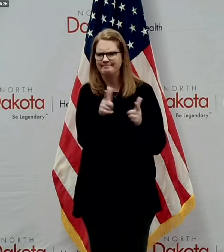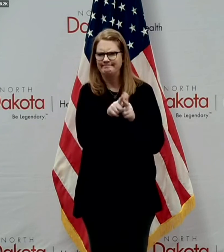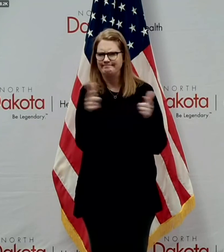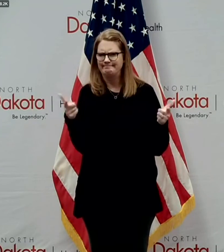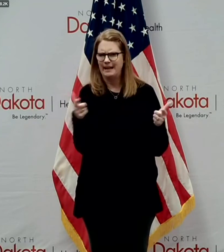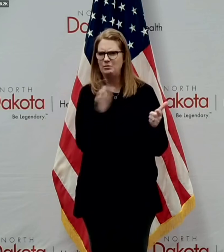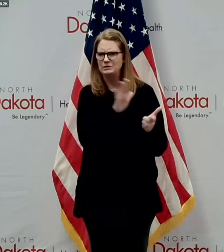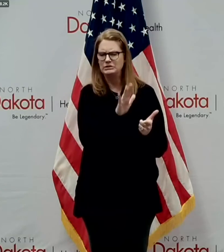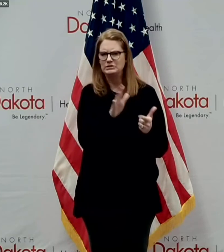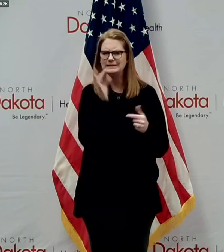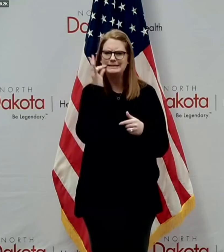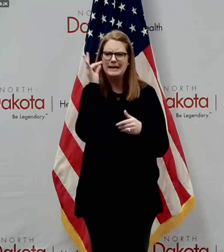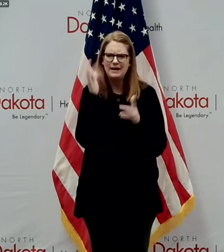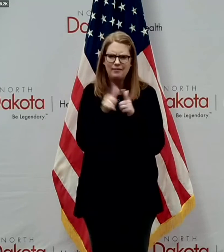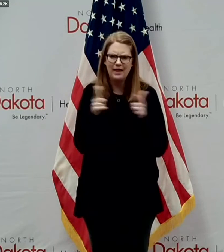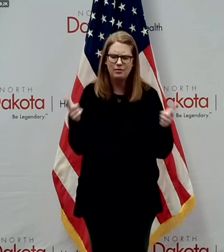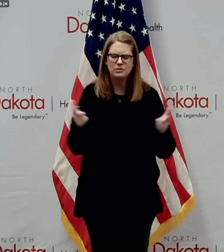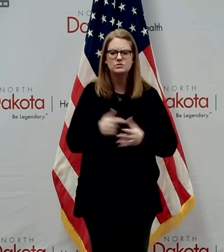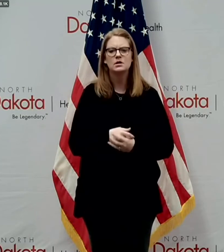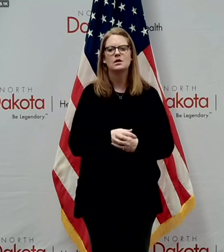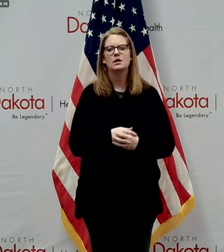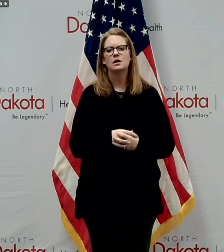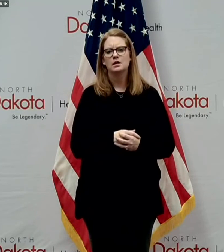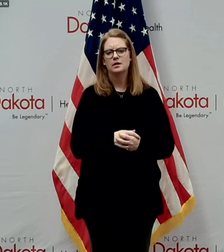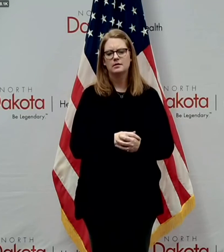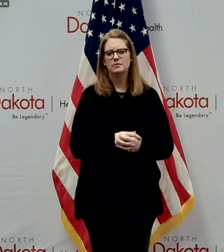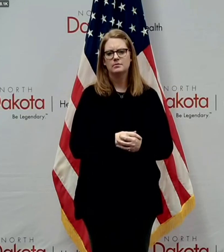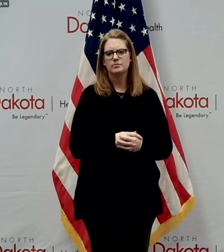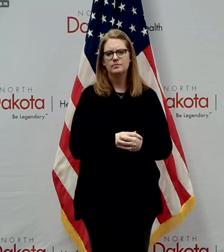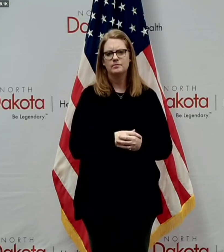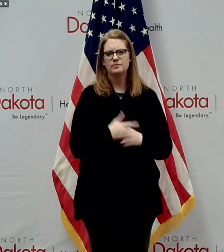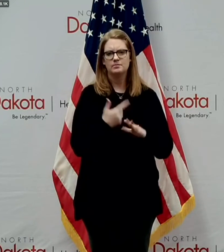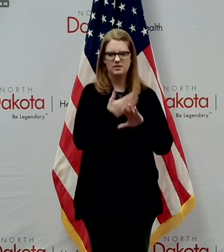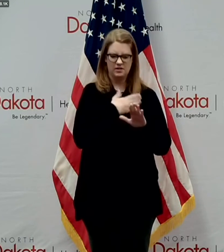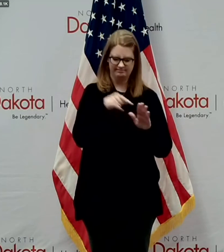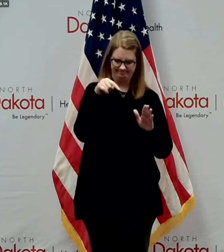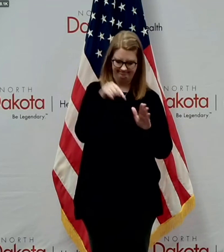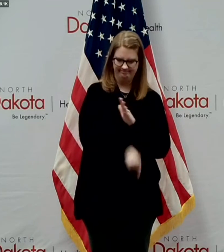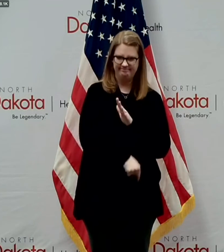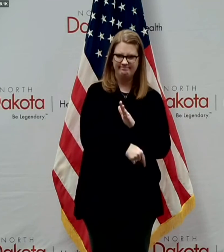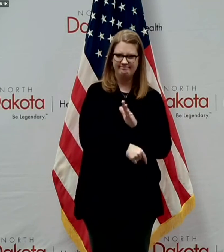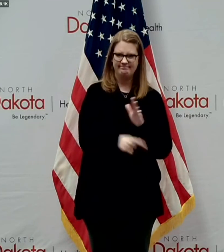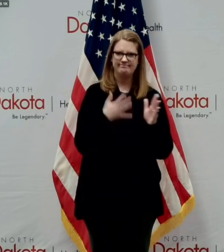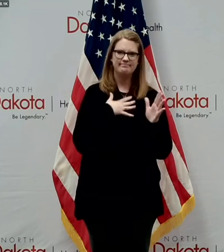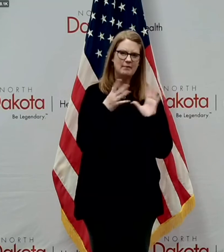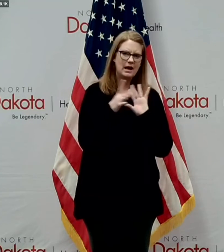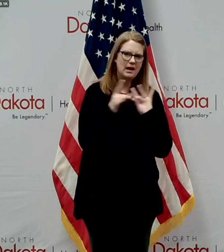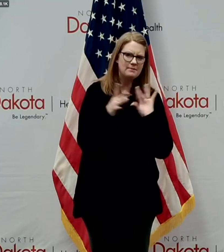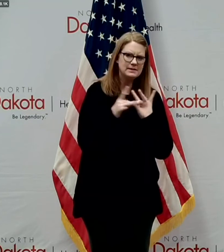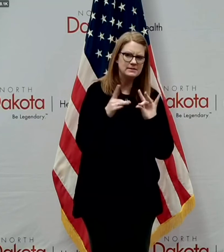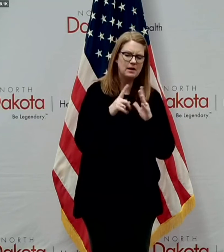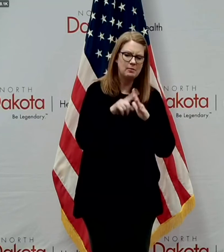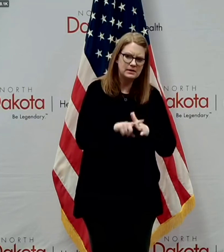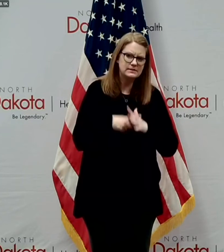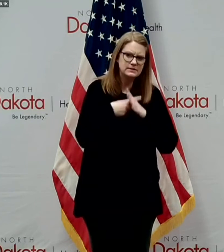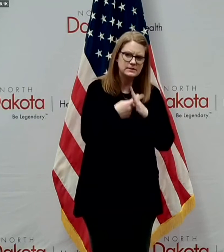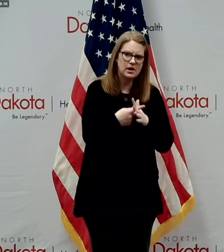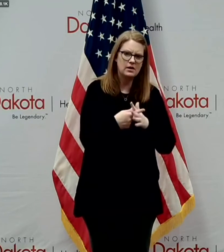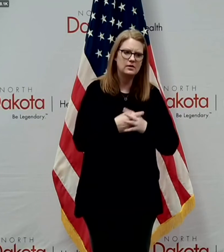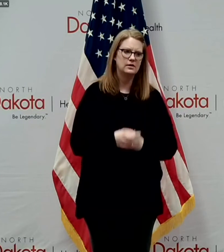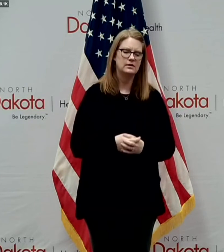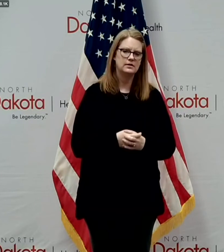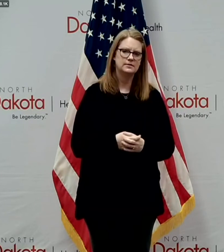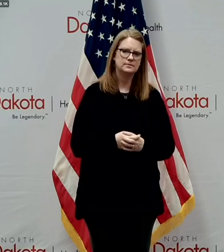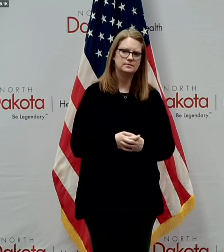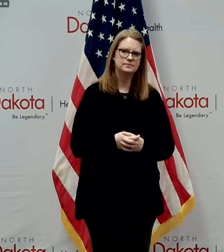Ani. Before I want to get into the kind of the nuts and bolts of my comments today, I just wanted to start out with